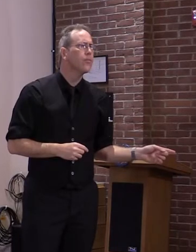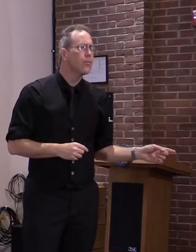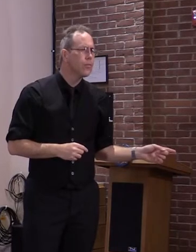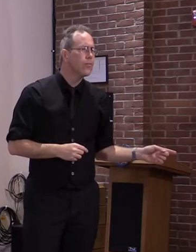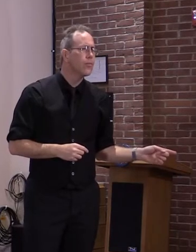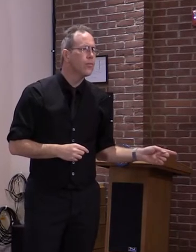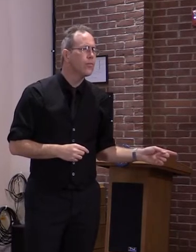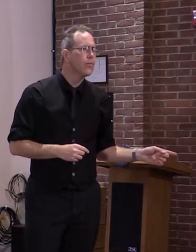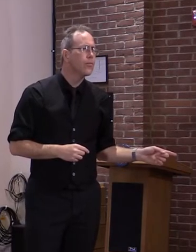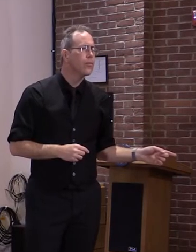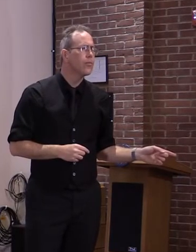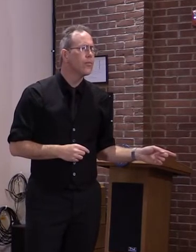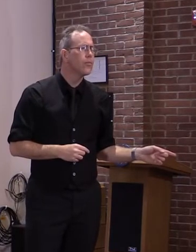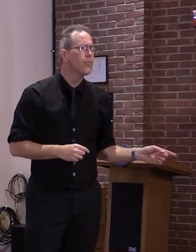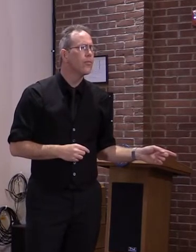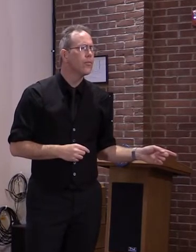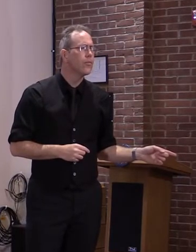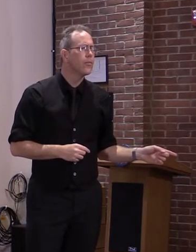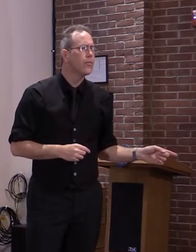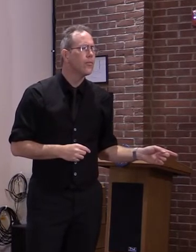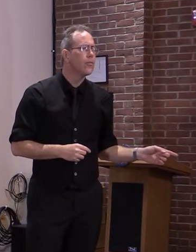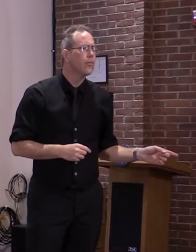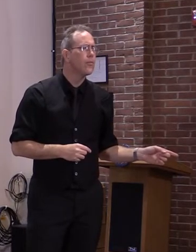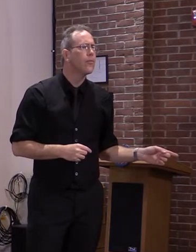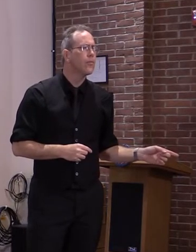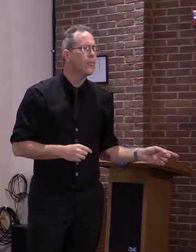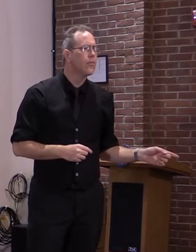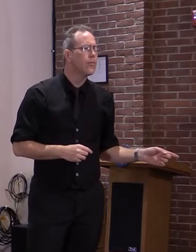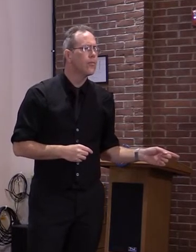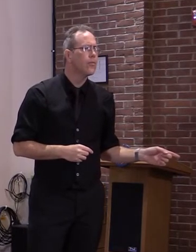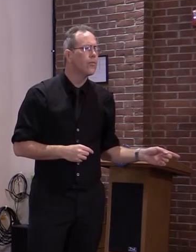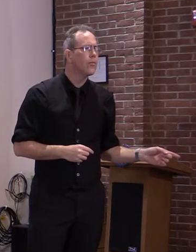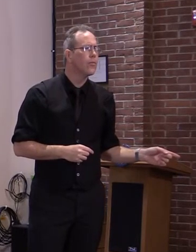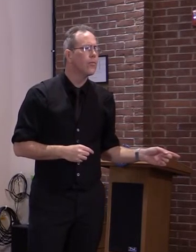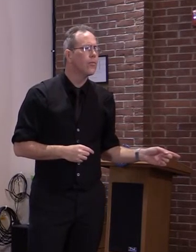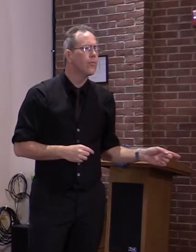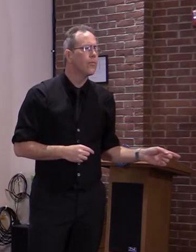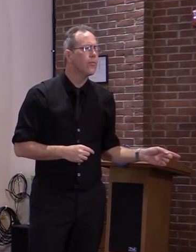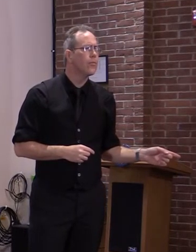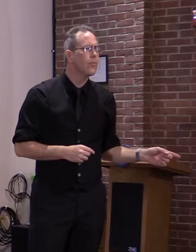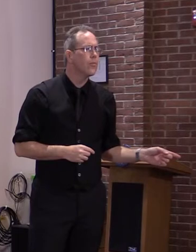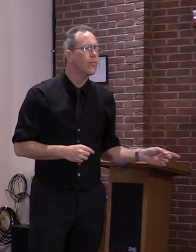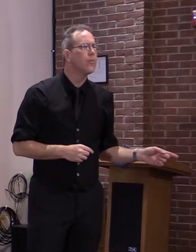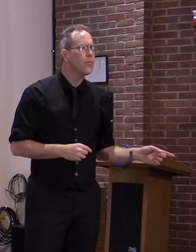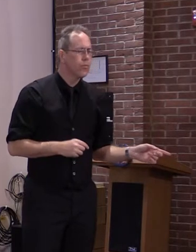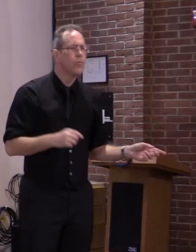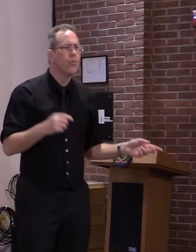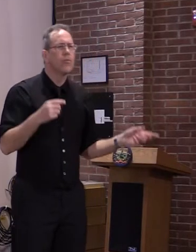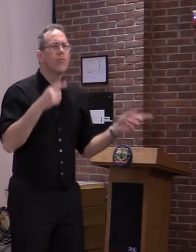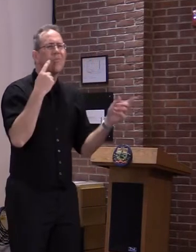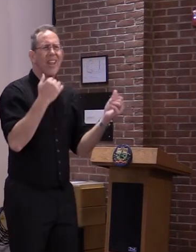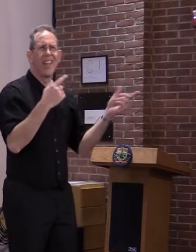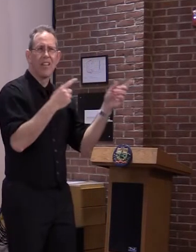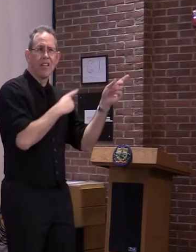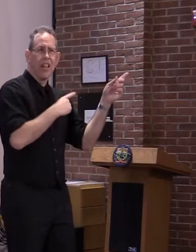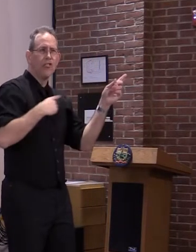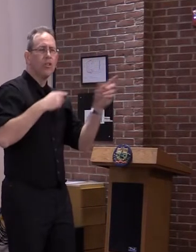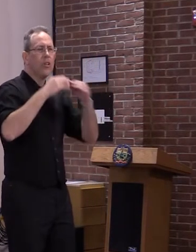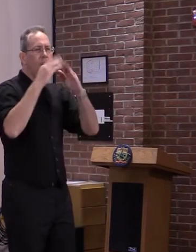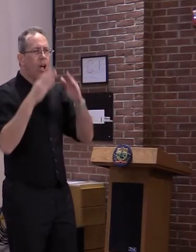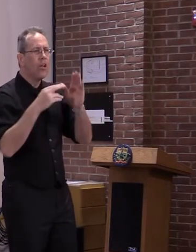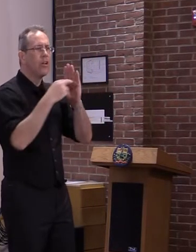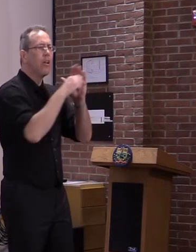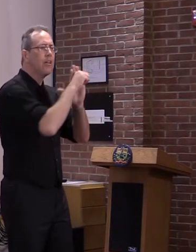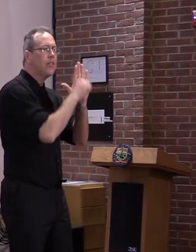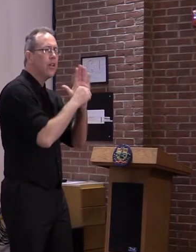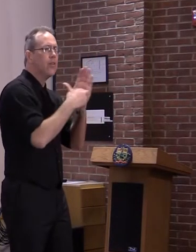What would you like to see get across the halfway point, and also budget adjustment? I know you had some